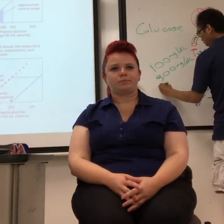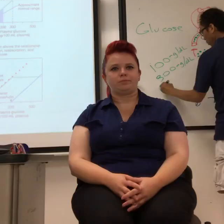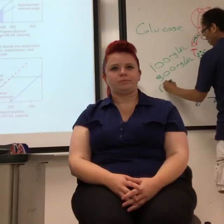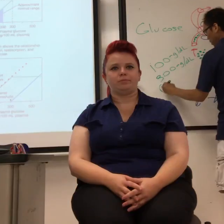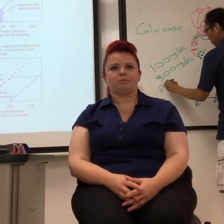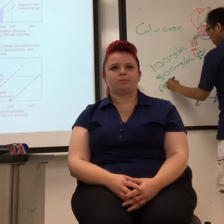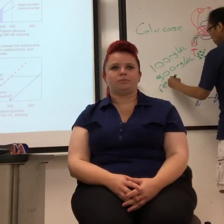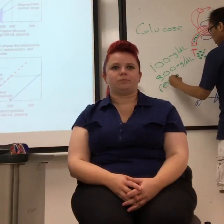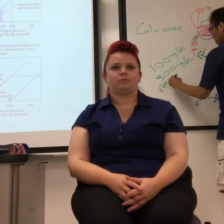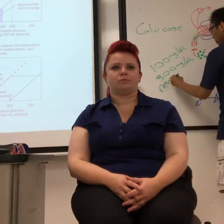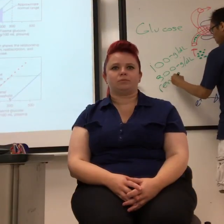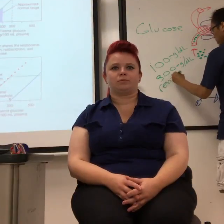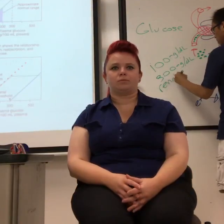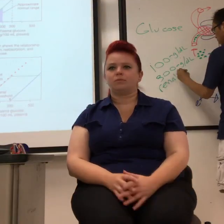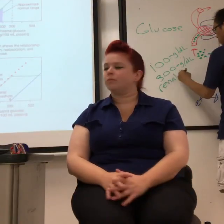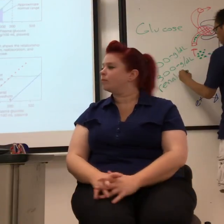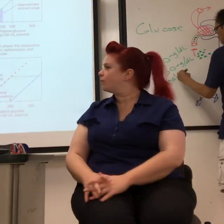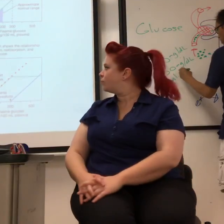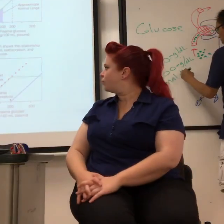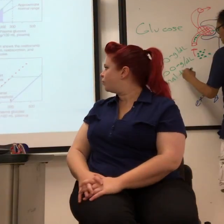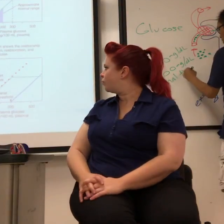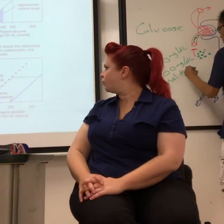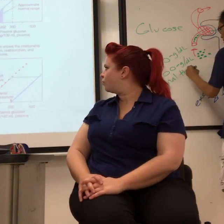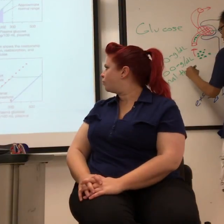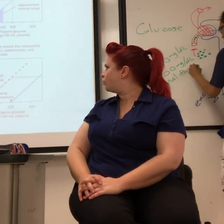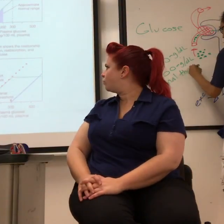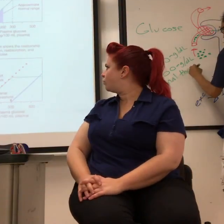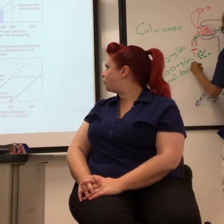300 is our renal